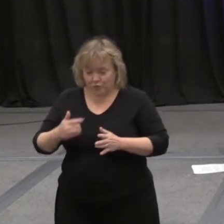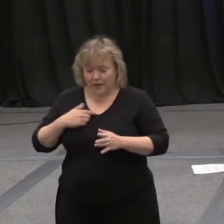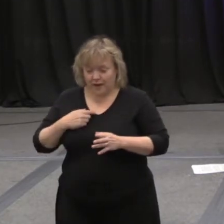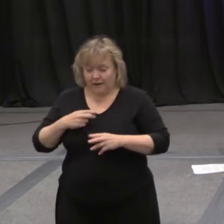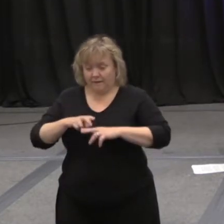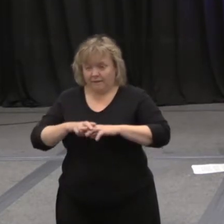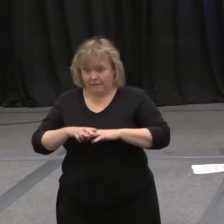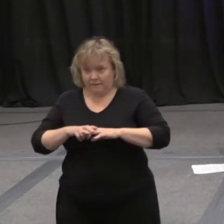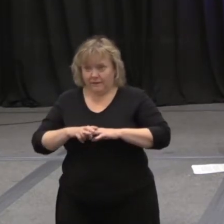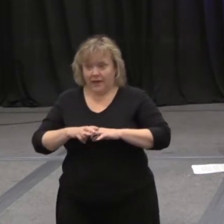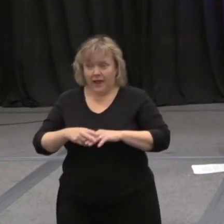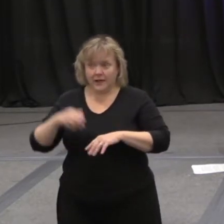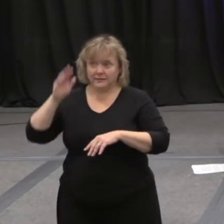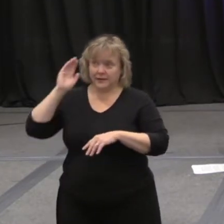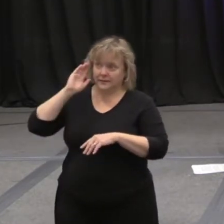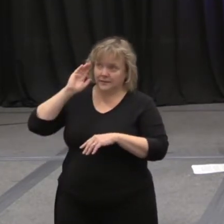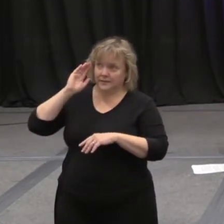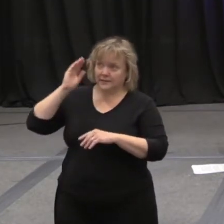memory in life.